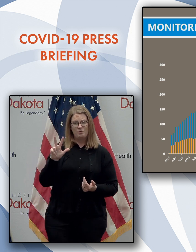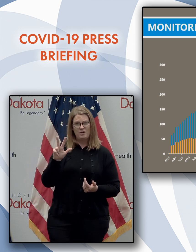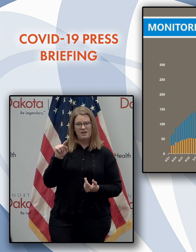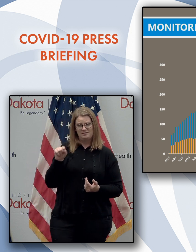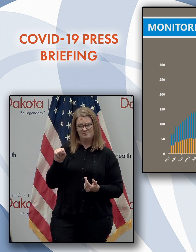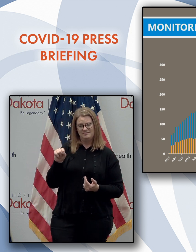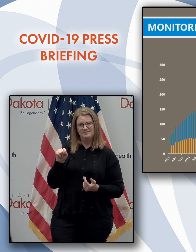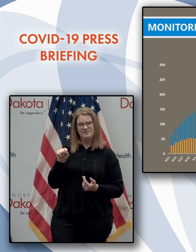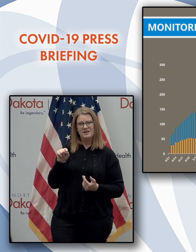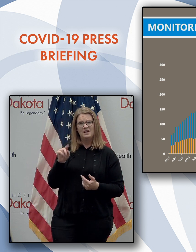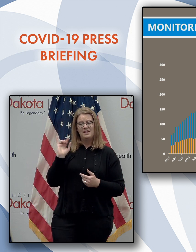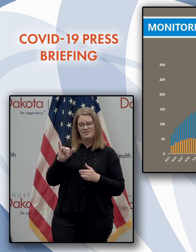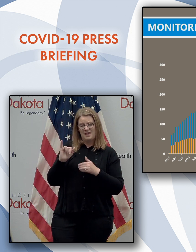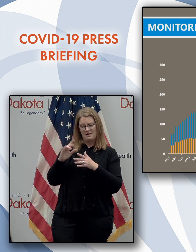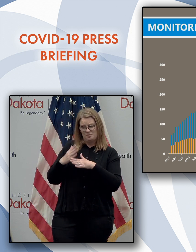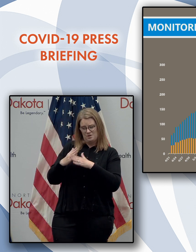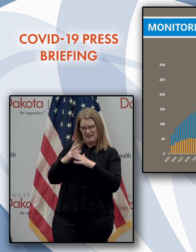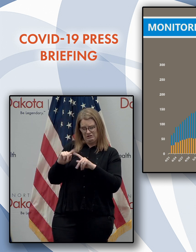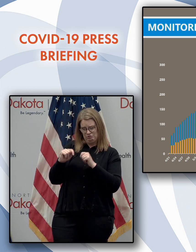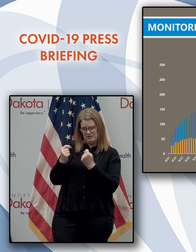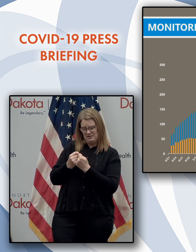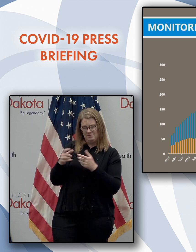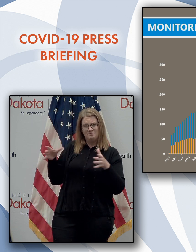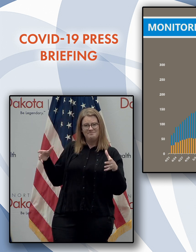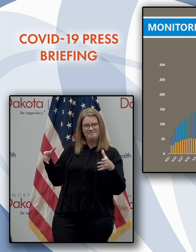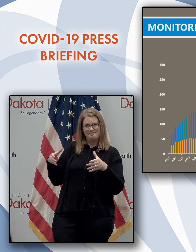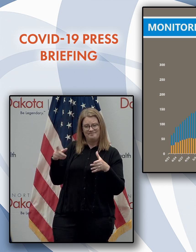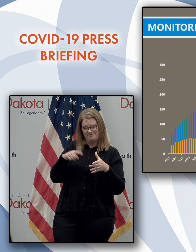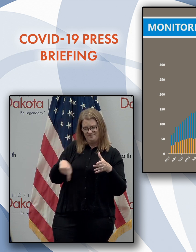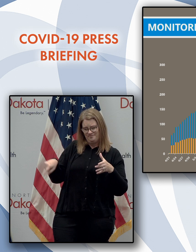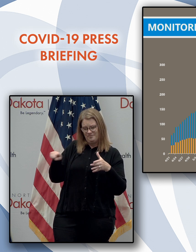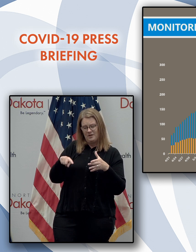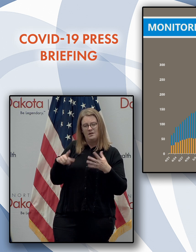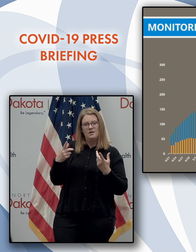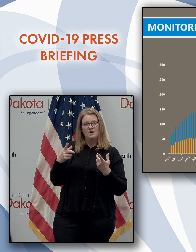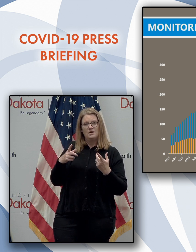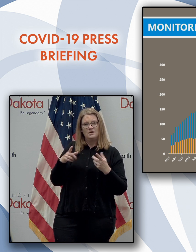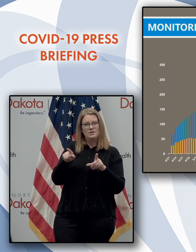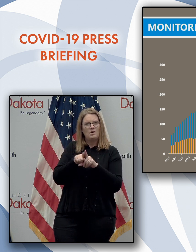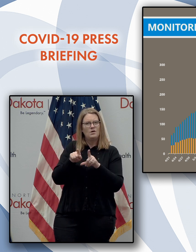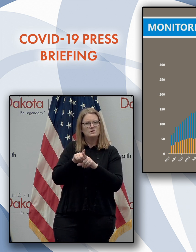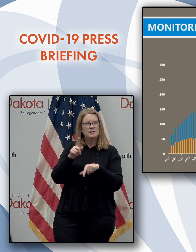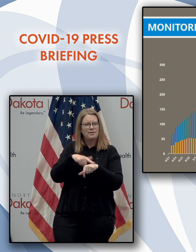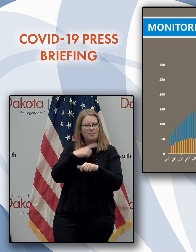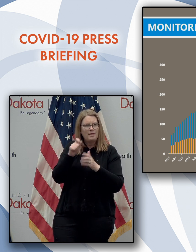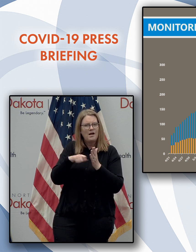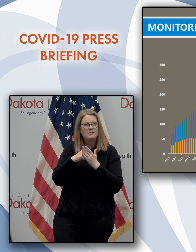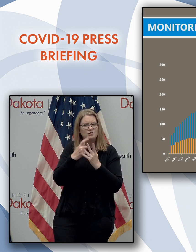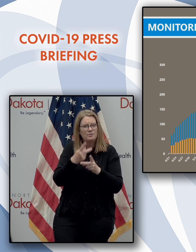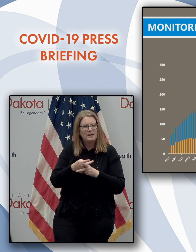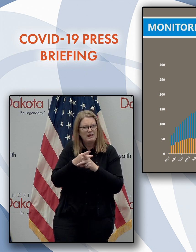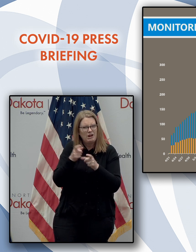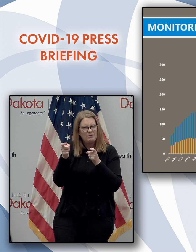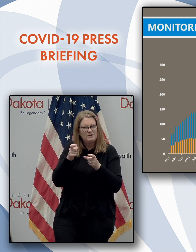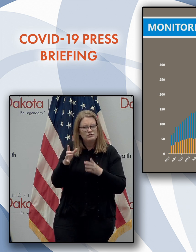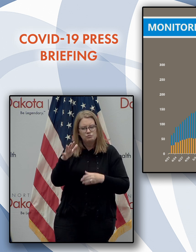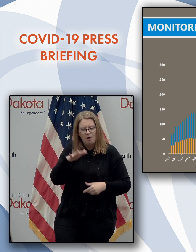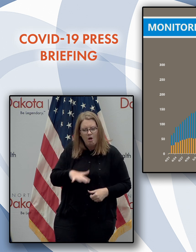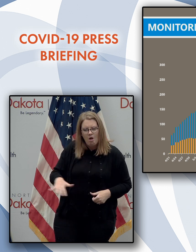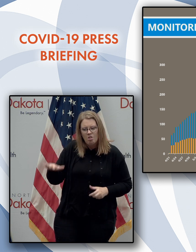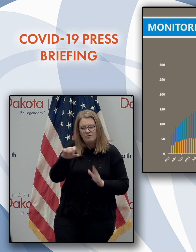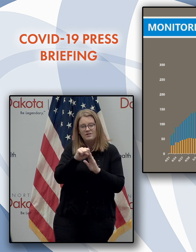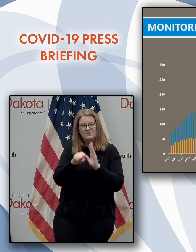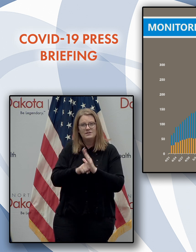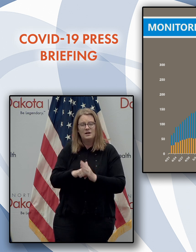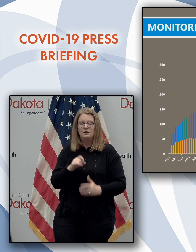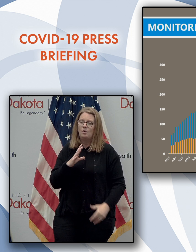Vulnerable Population Protection Team, also all the long-term care administrators around the state, just doing an